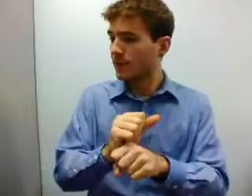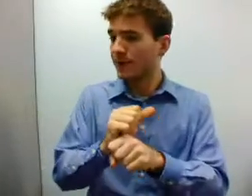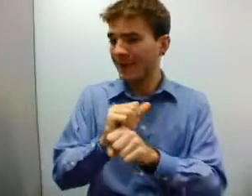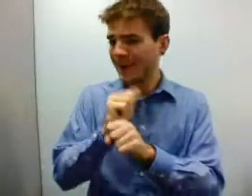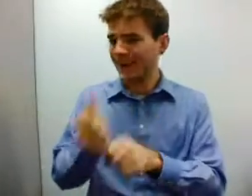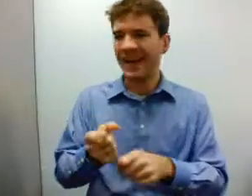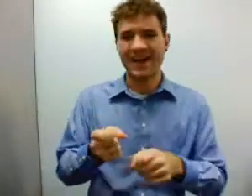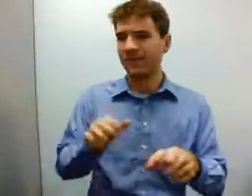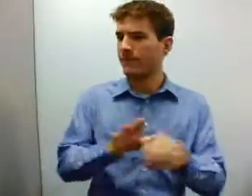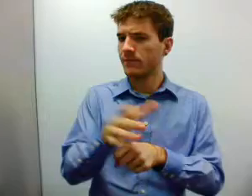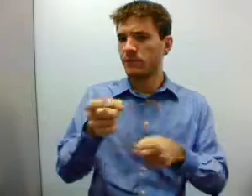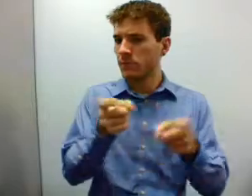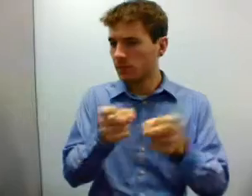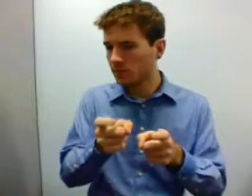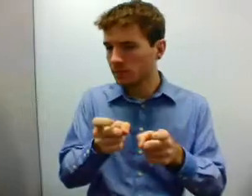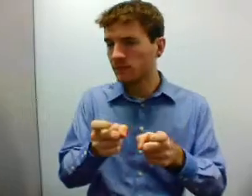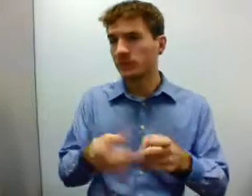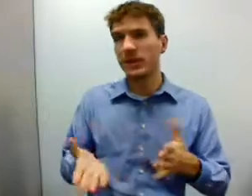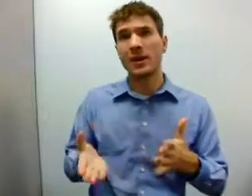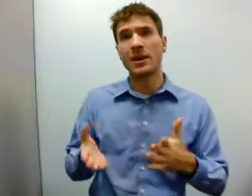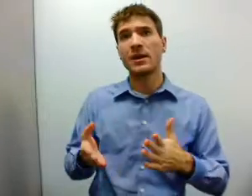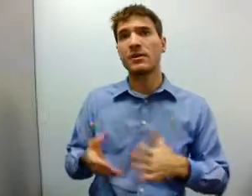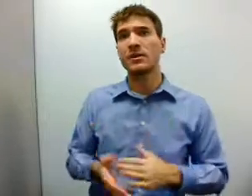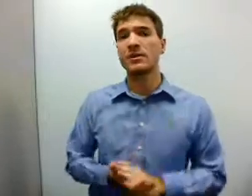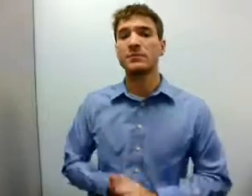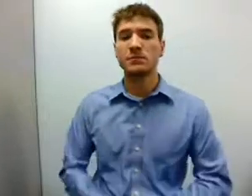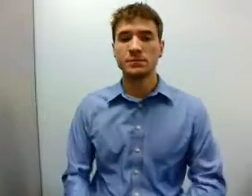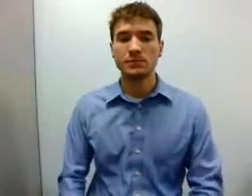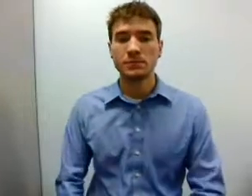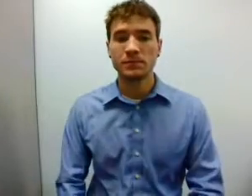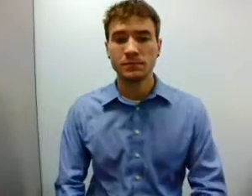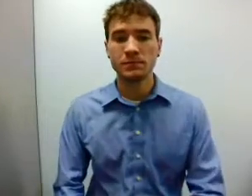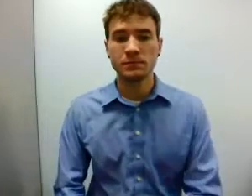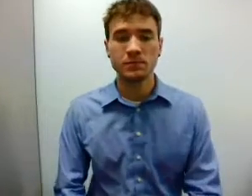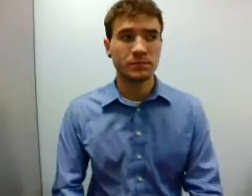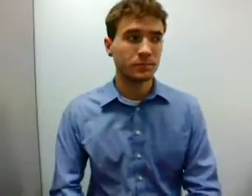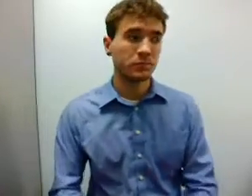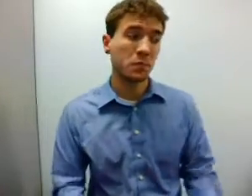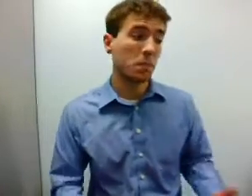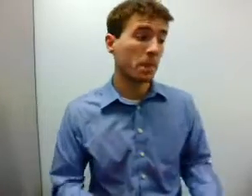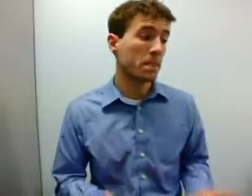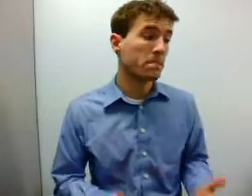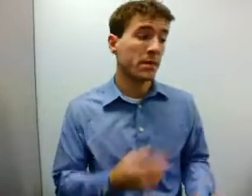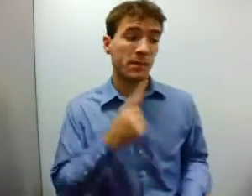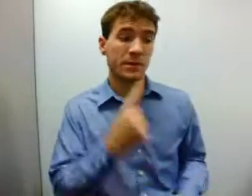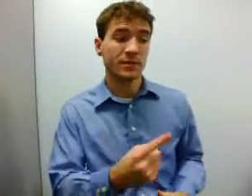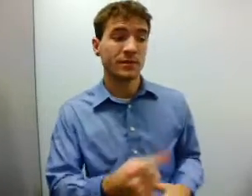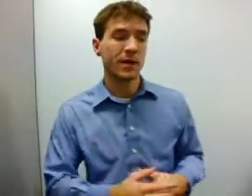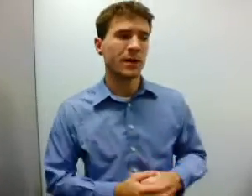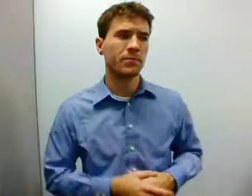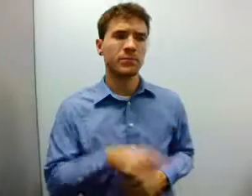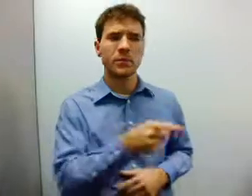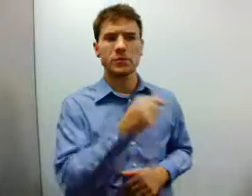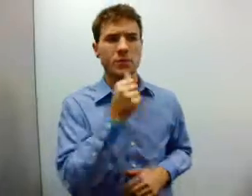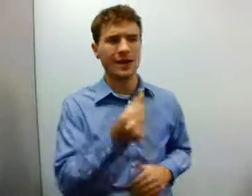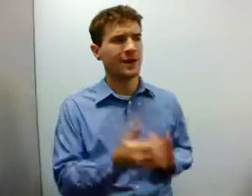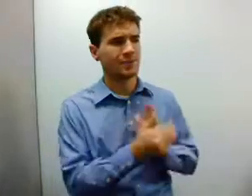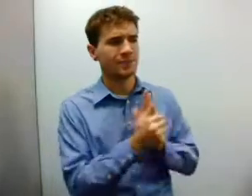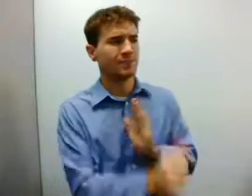the overqualified comments. And they may say, you just don't have enough experience for us. But for folks just starting out, maybe a new career, or